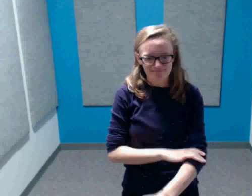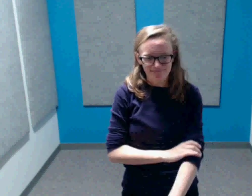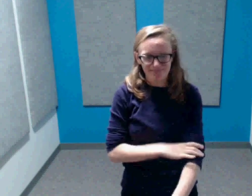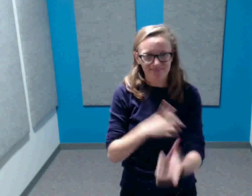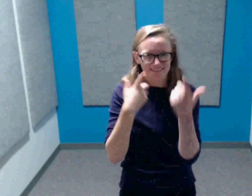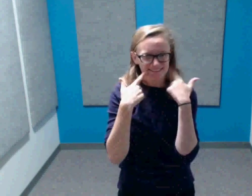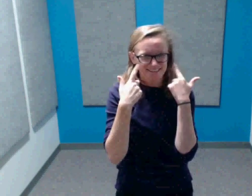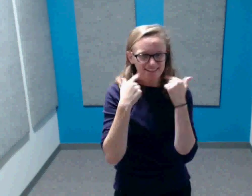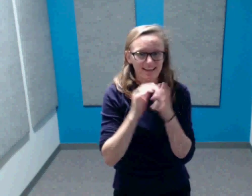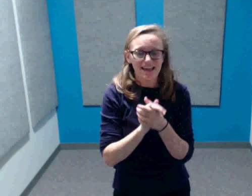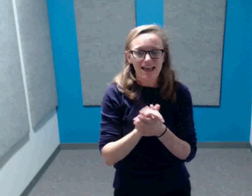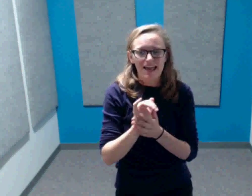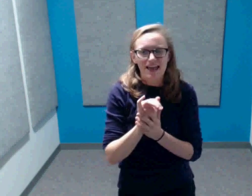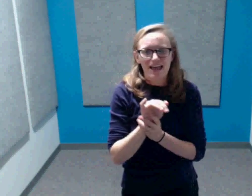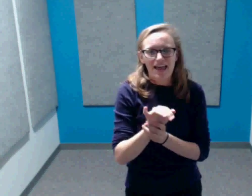That's why I pastored Oklahoma now.